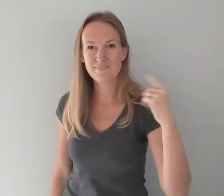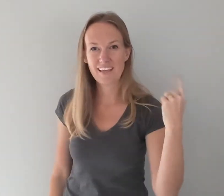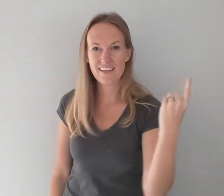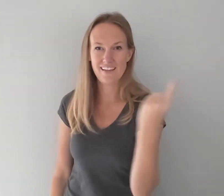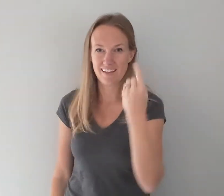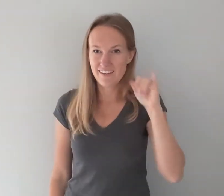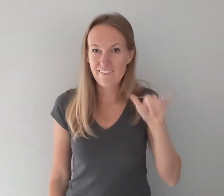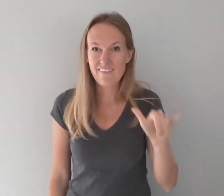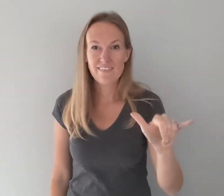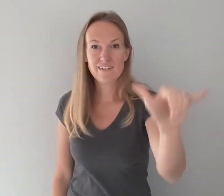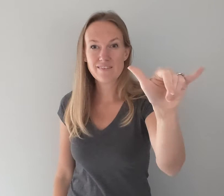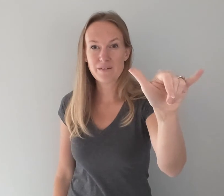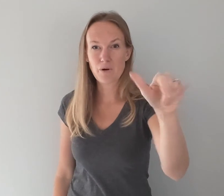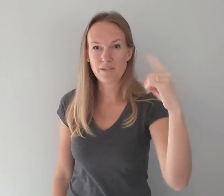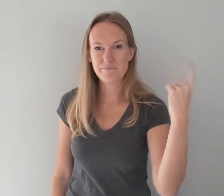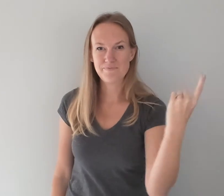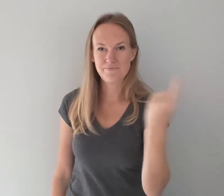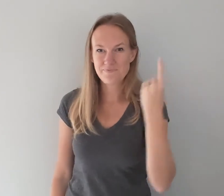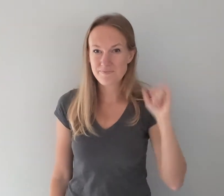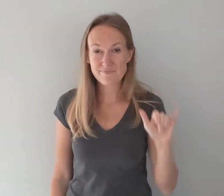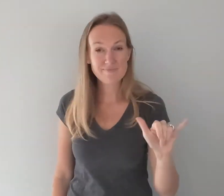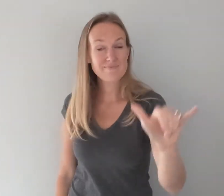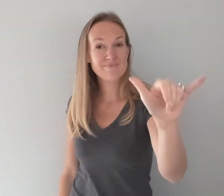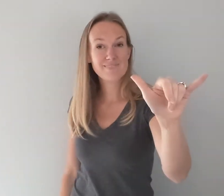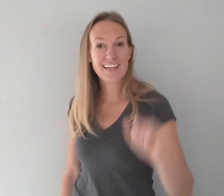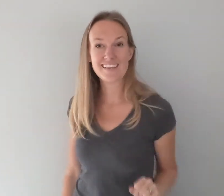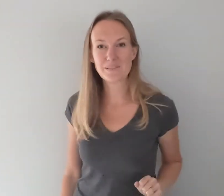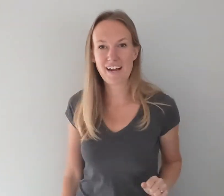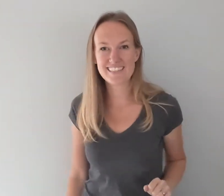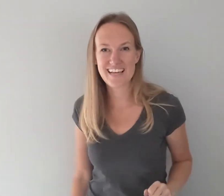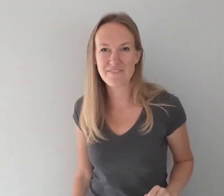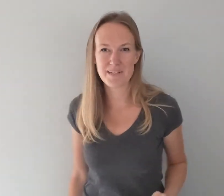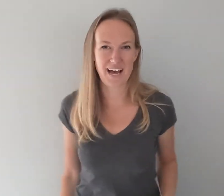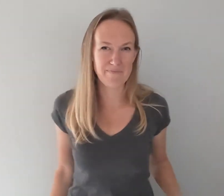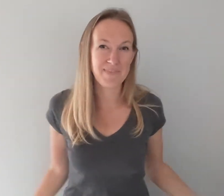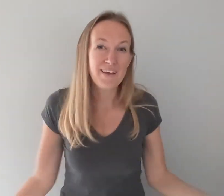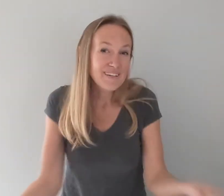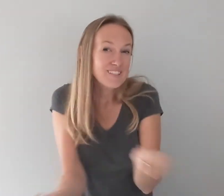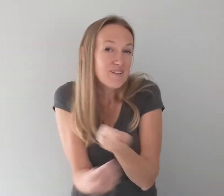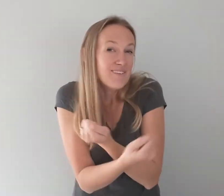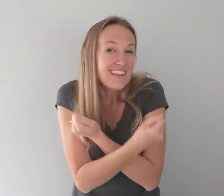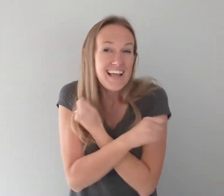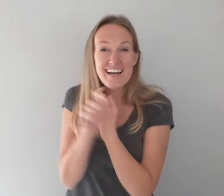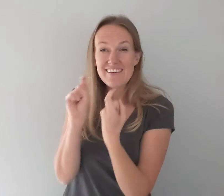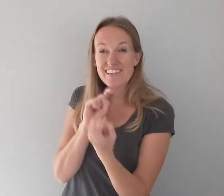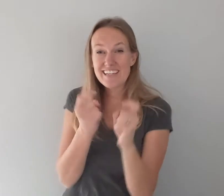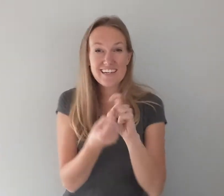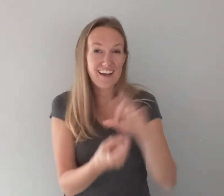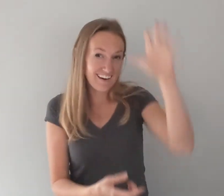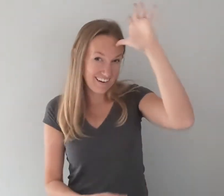okay? Forevermore. Okay, let's practice that from the top. So love